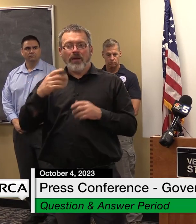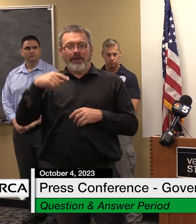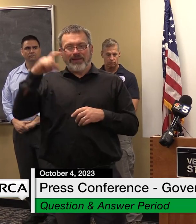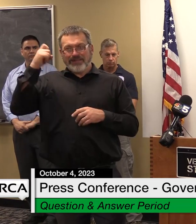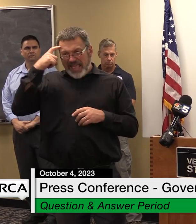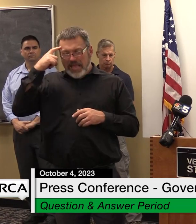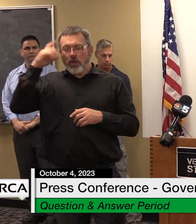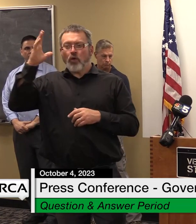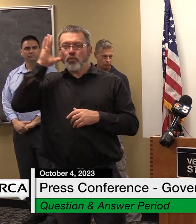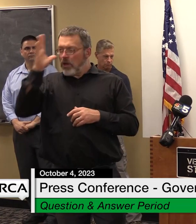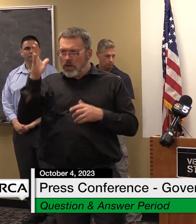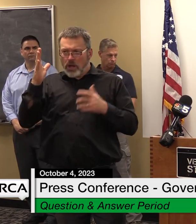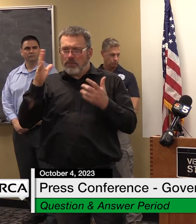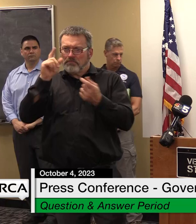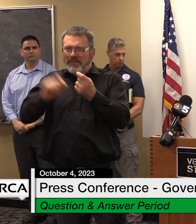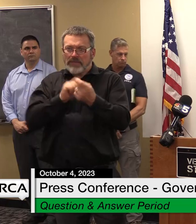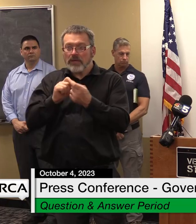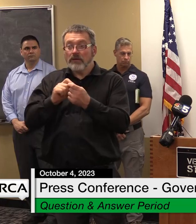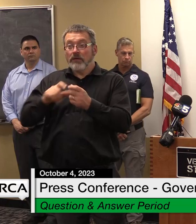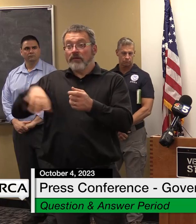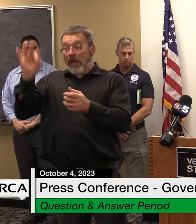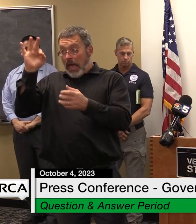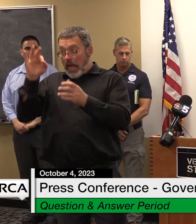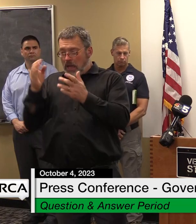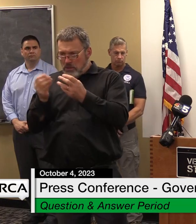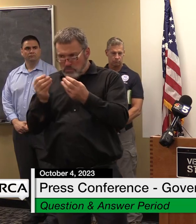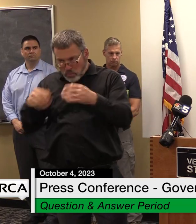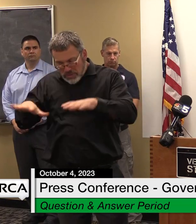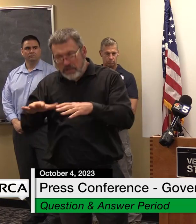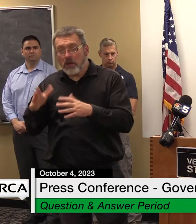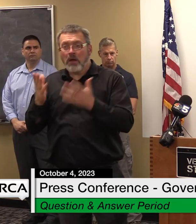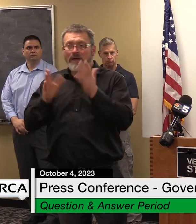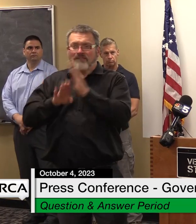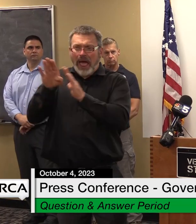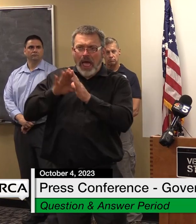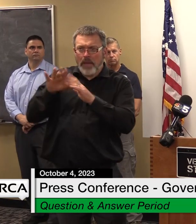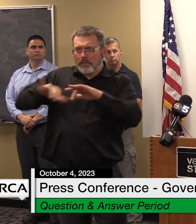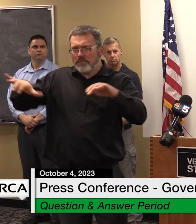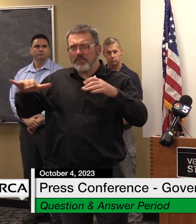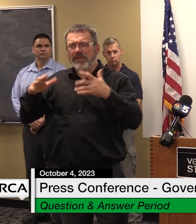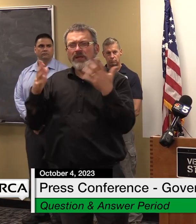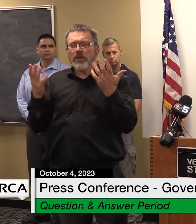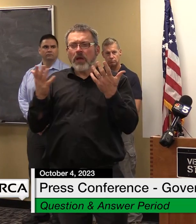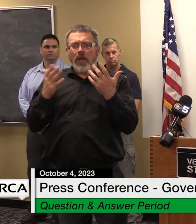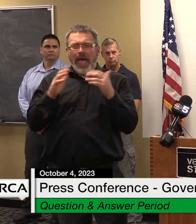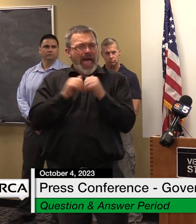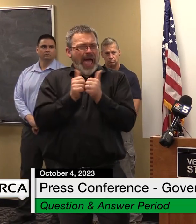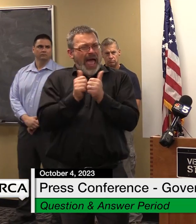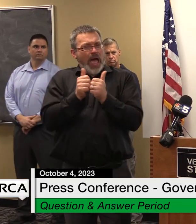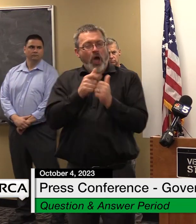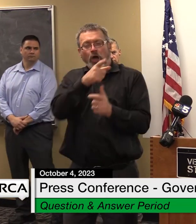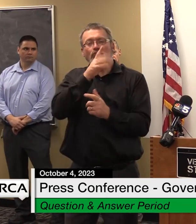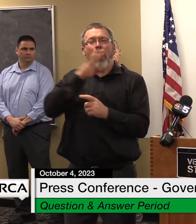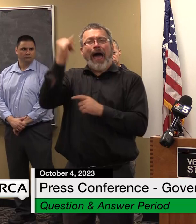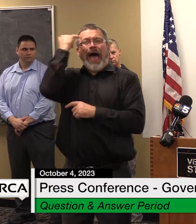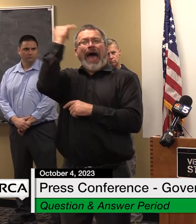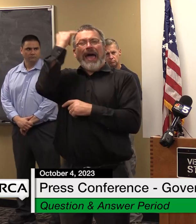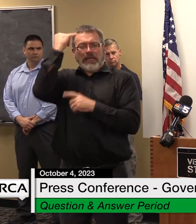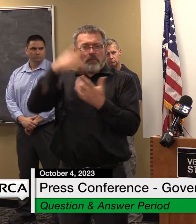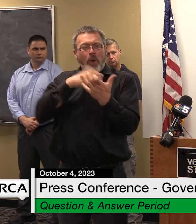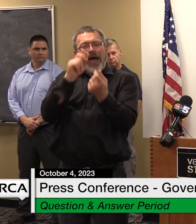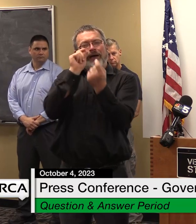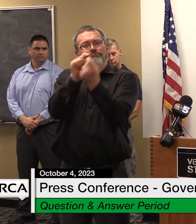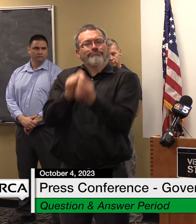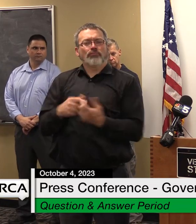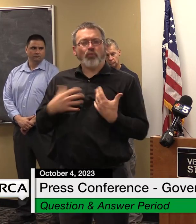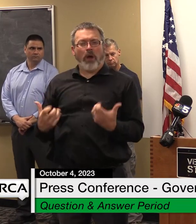properties, develop those areas in ways that they can handle floodwaters, or is it just an idea at this point? Well, again,